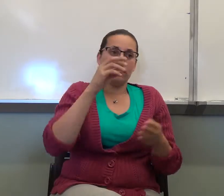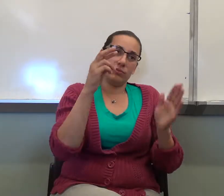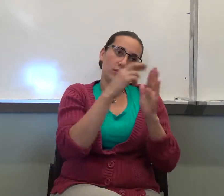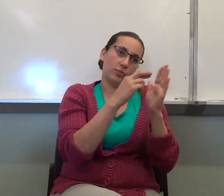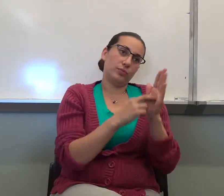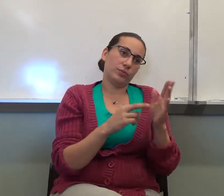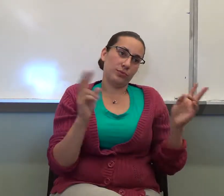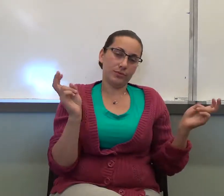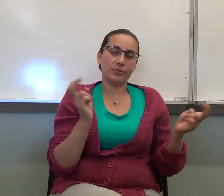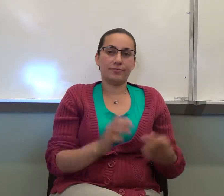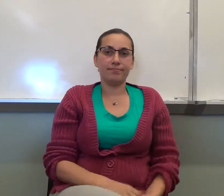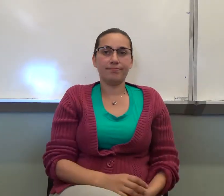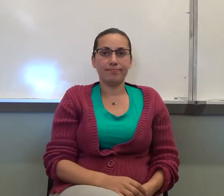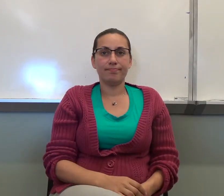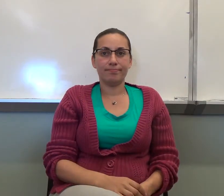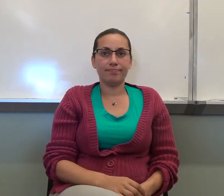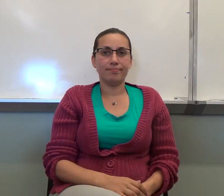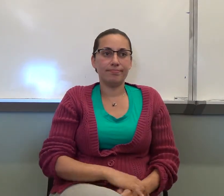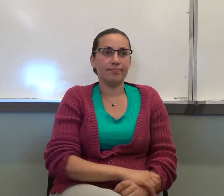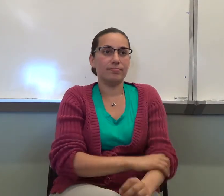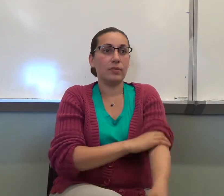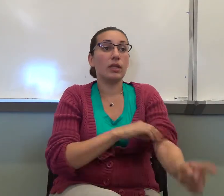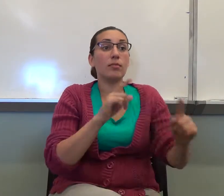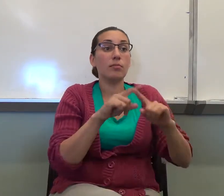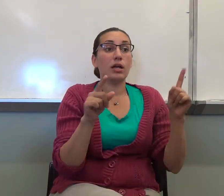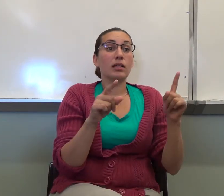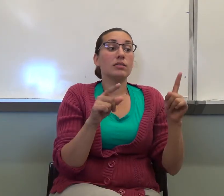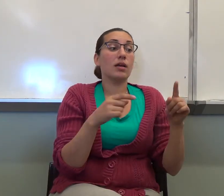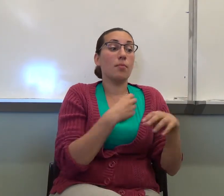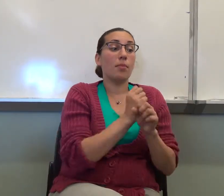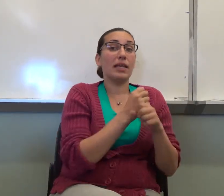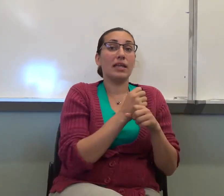part. It's the simplification that's the hard part.